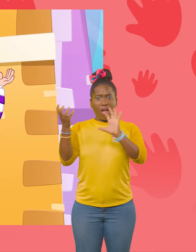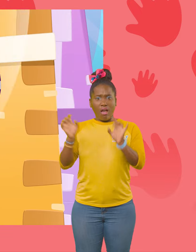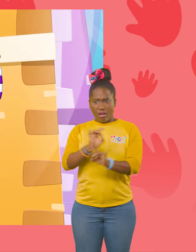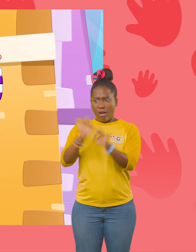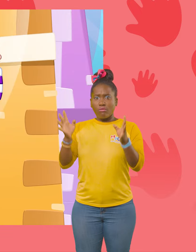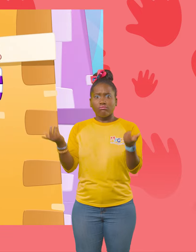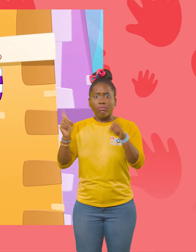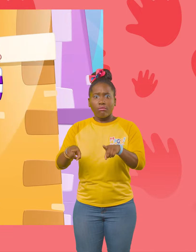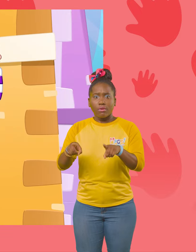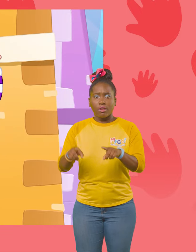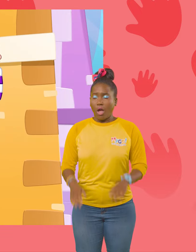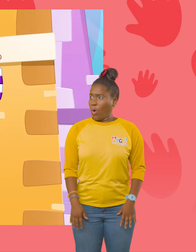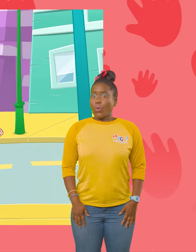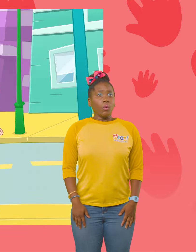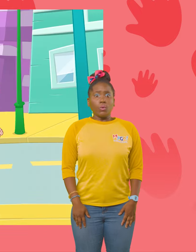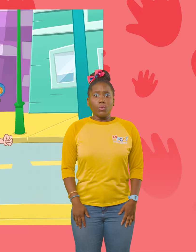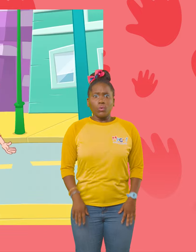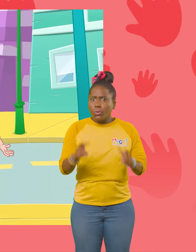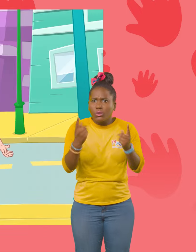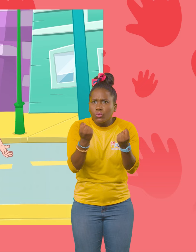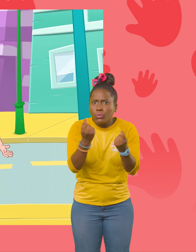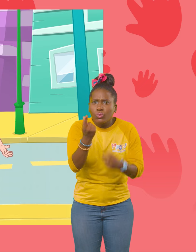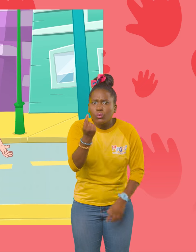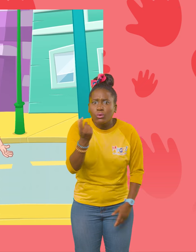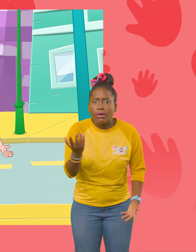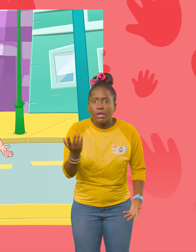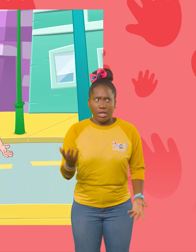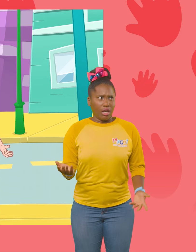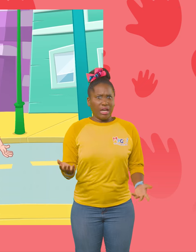committing heinous crimes. Oh, no. What did he do?